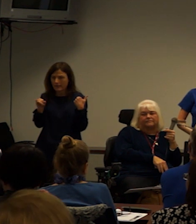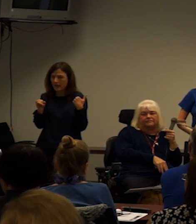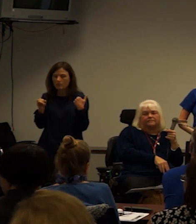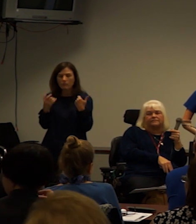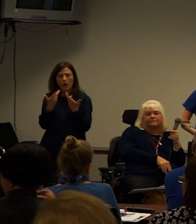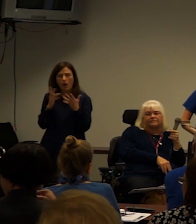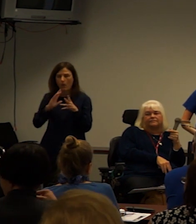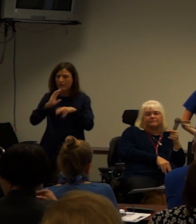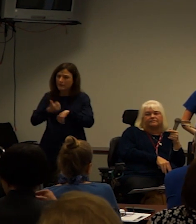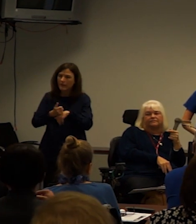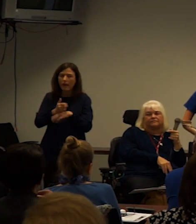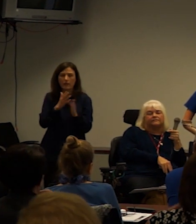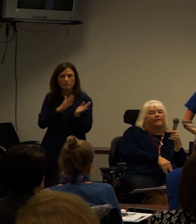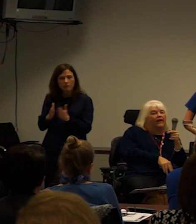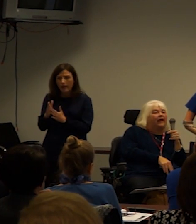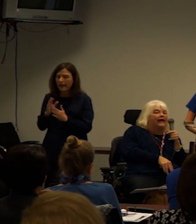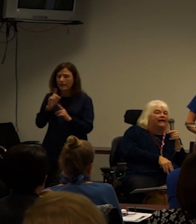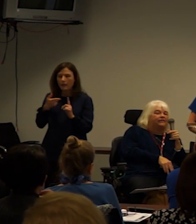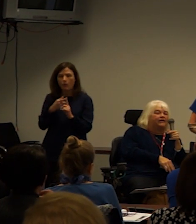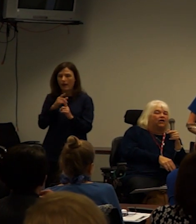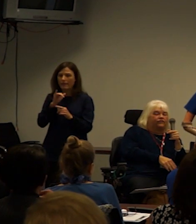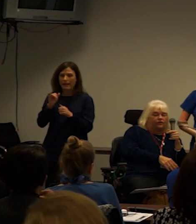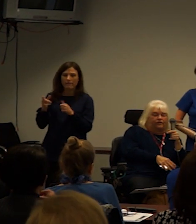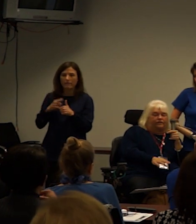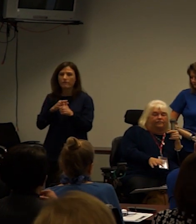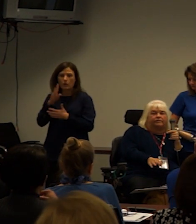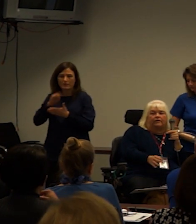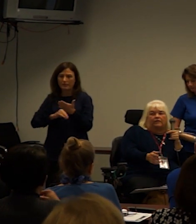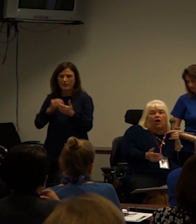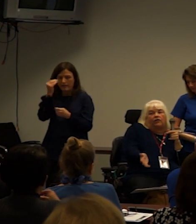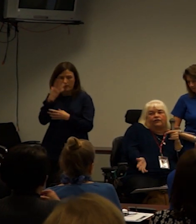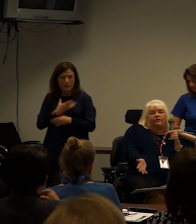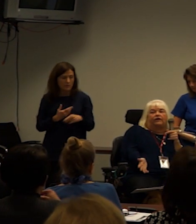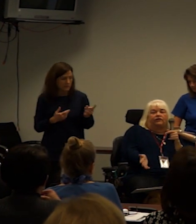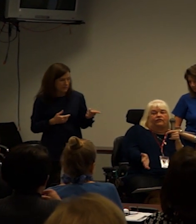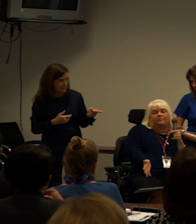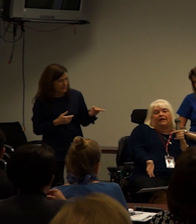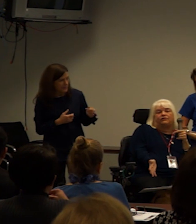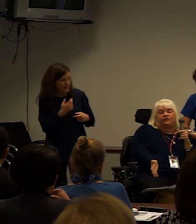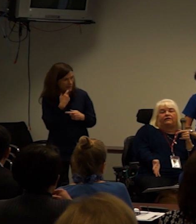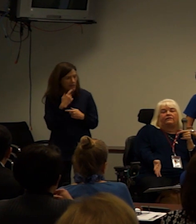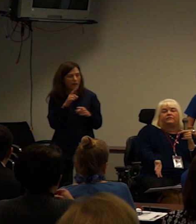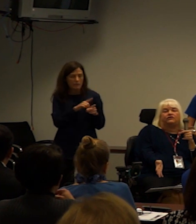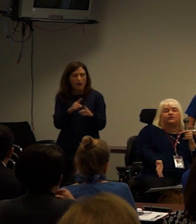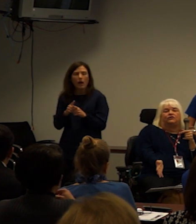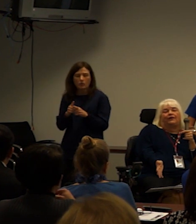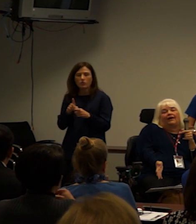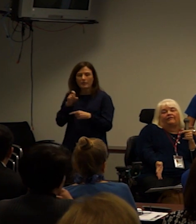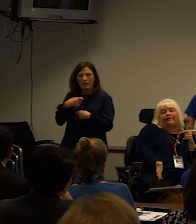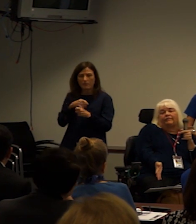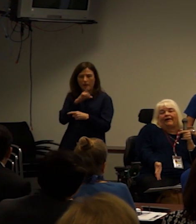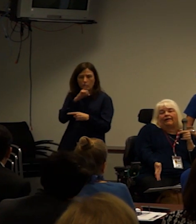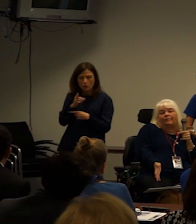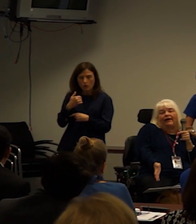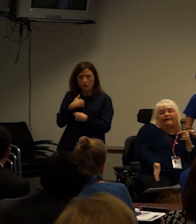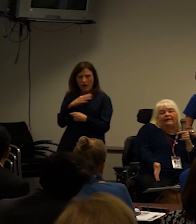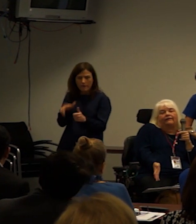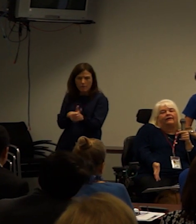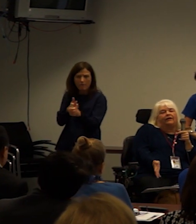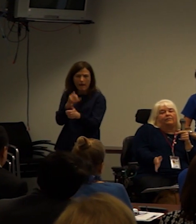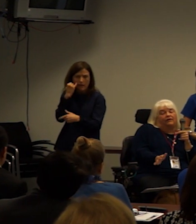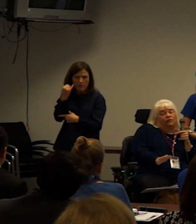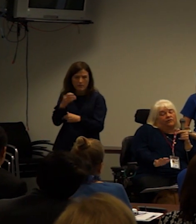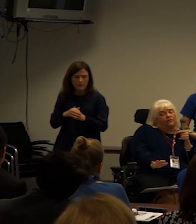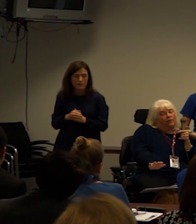year mandatorily. Okay. And I think also there, sometimes you need to be sure you kind of have a backup